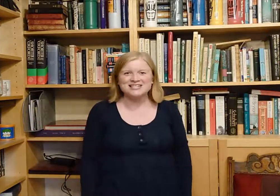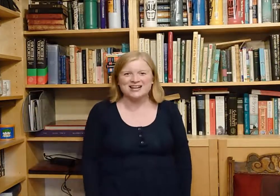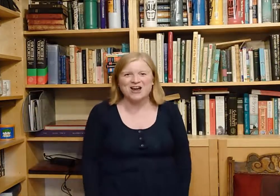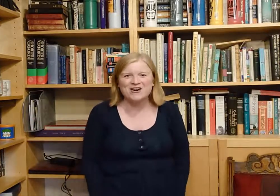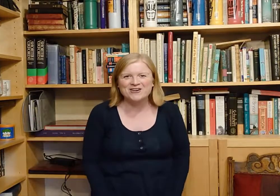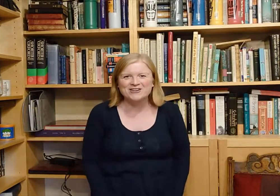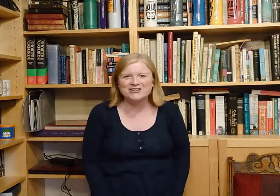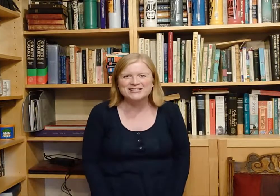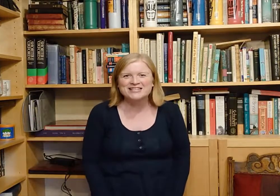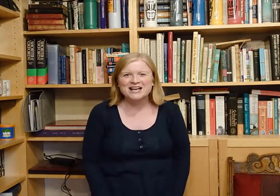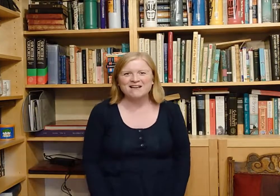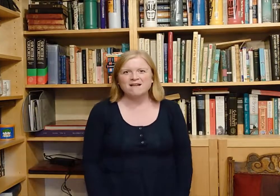his clothes.